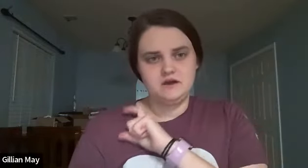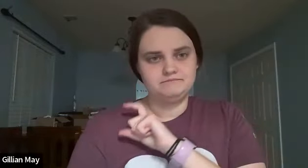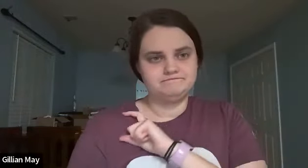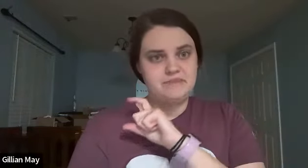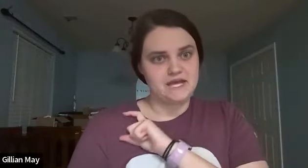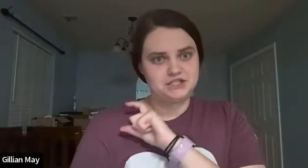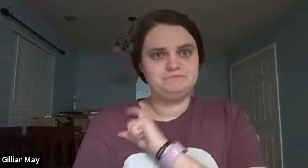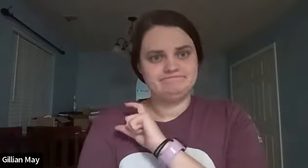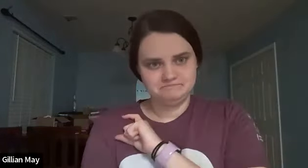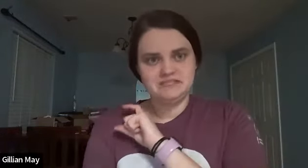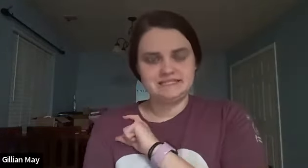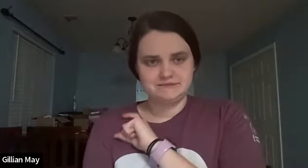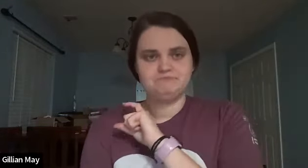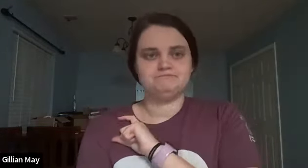the badge, police.